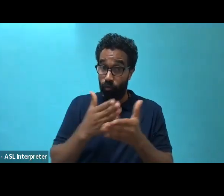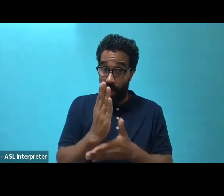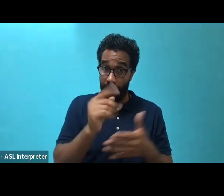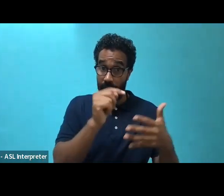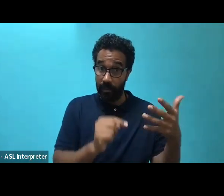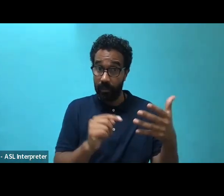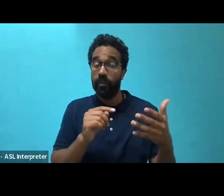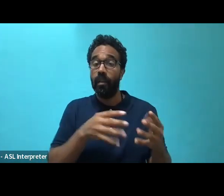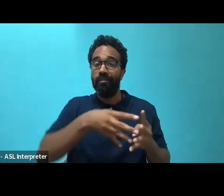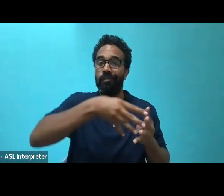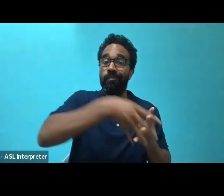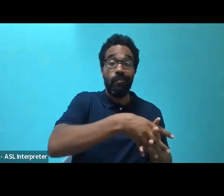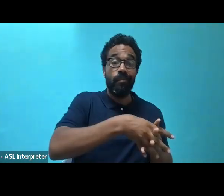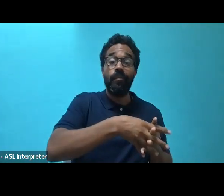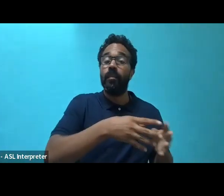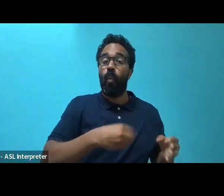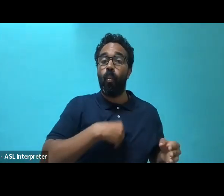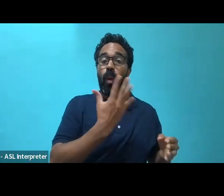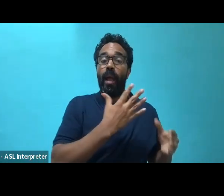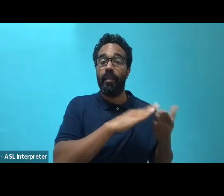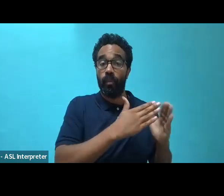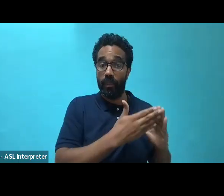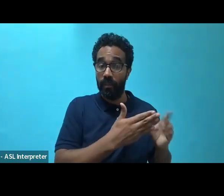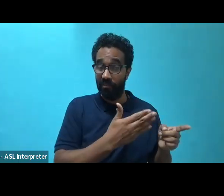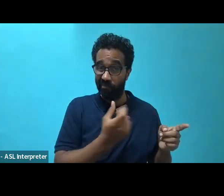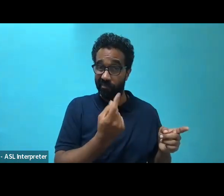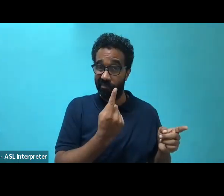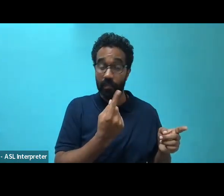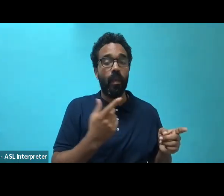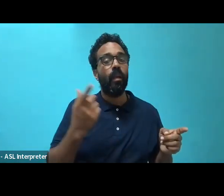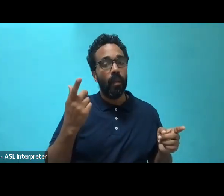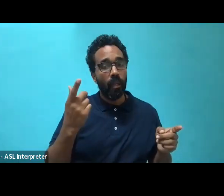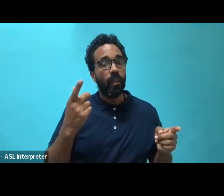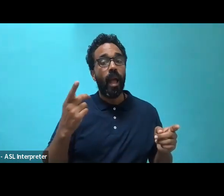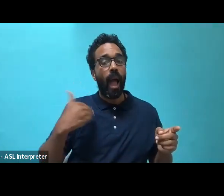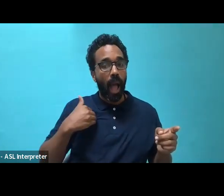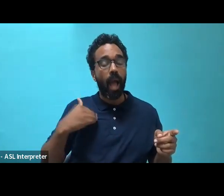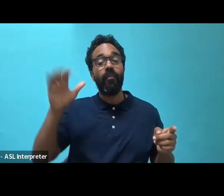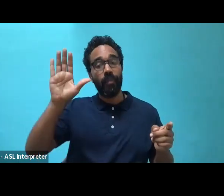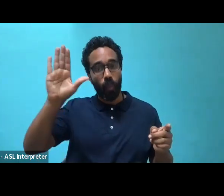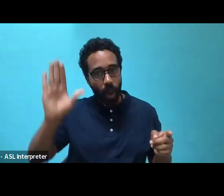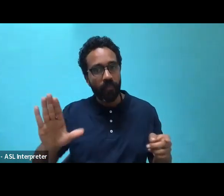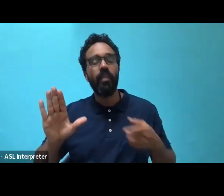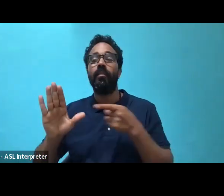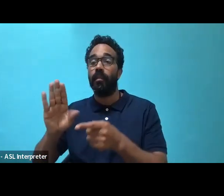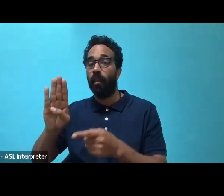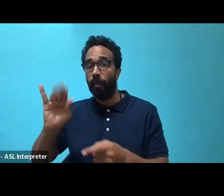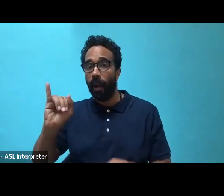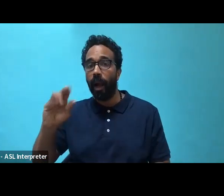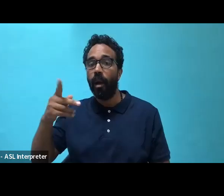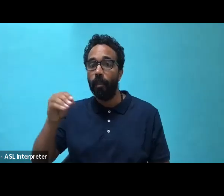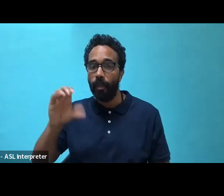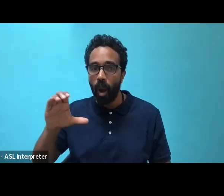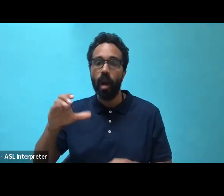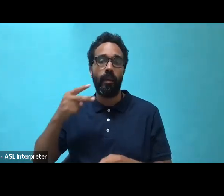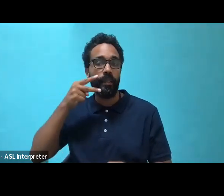to say there aren't fantastic BIPOC, Black, Indigenous, people of color leaders in our movement. There are